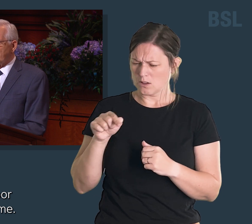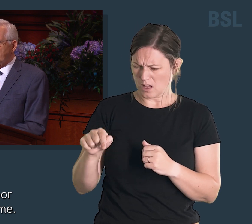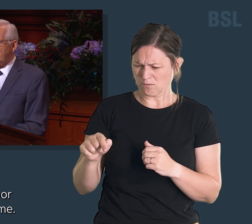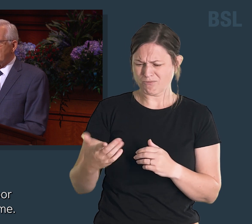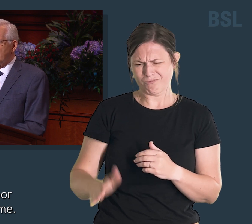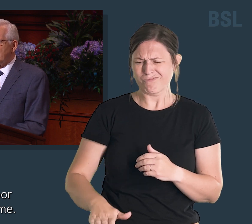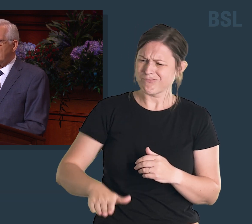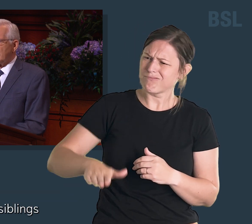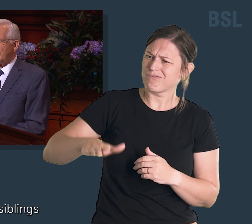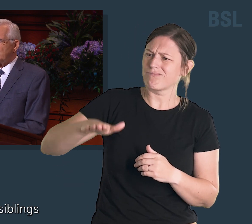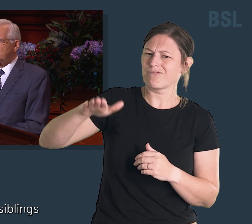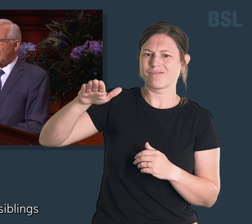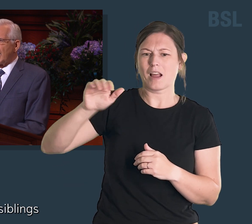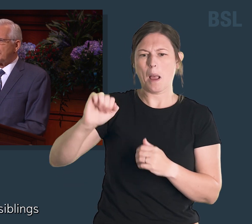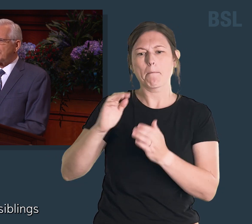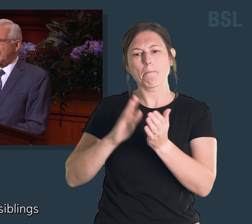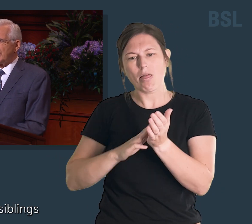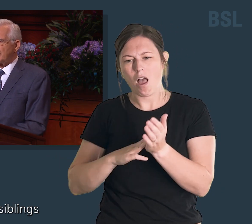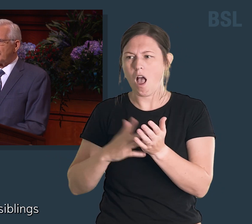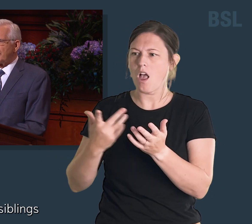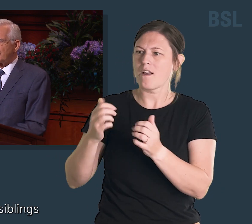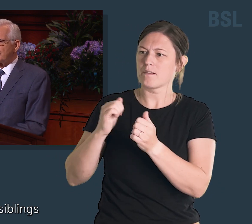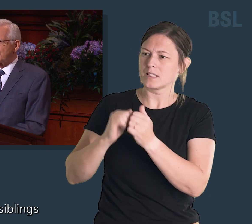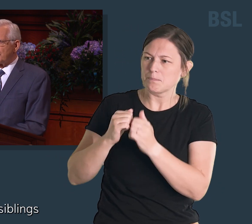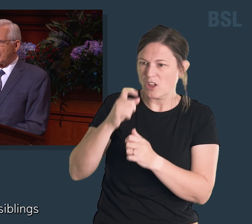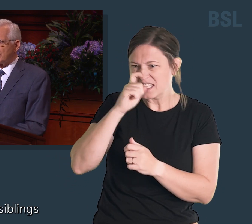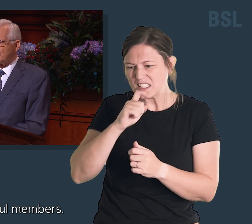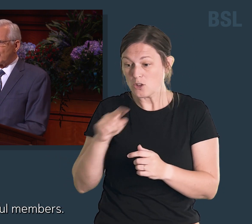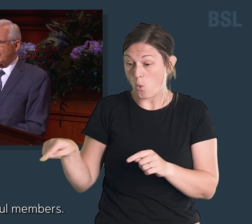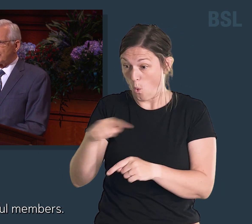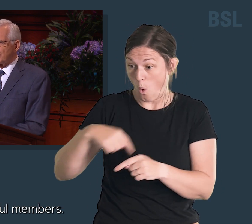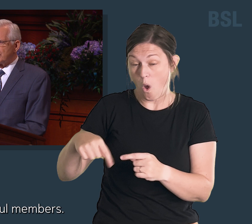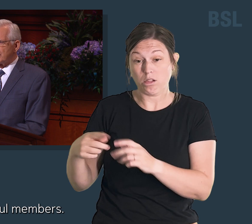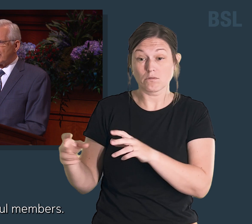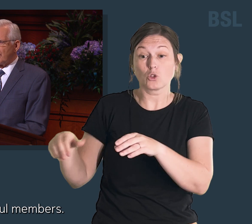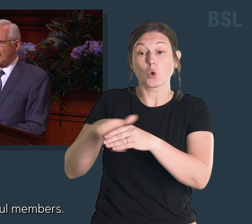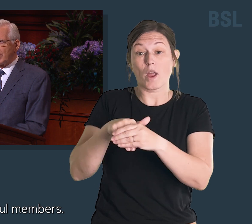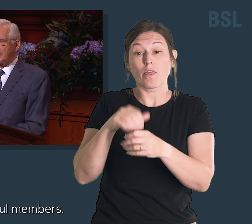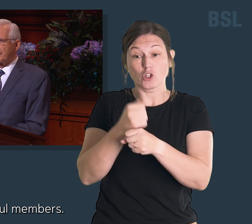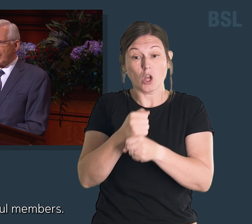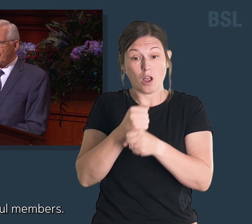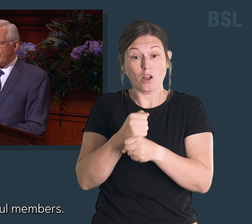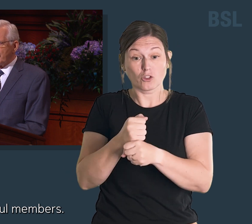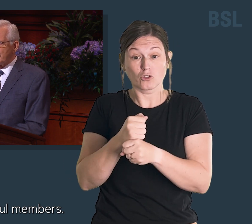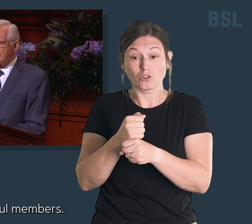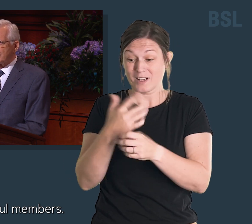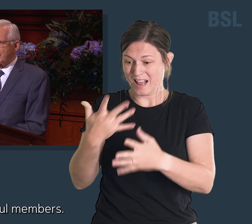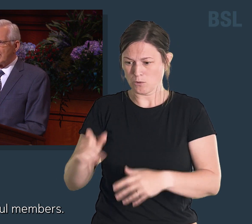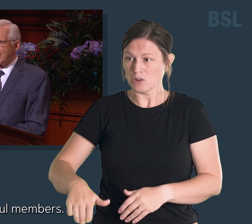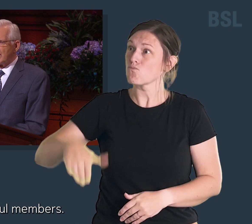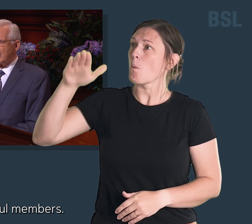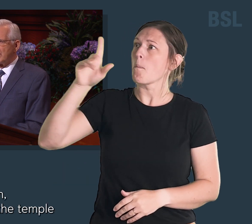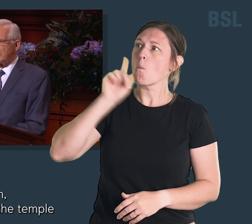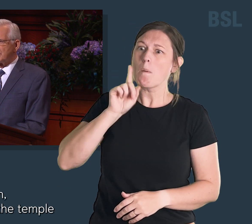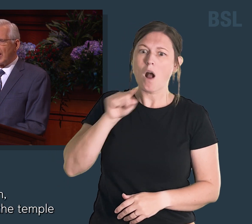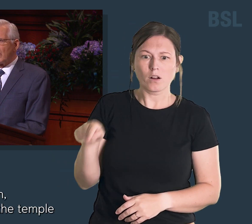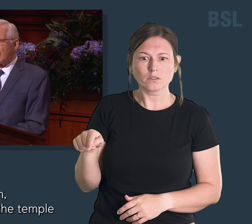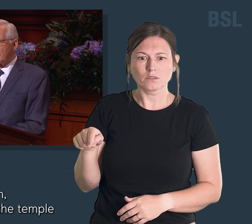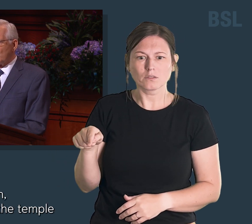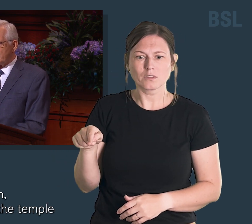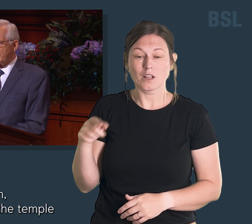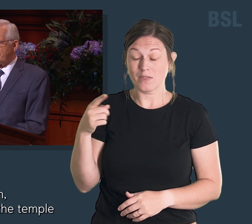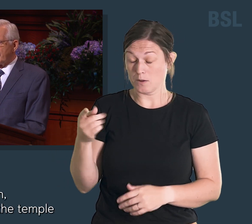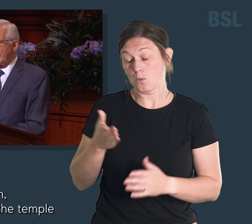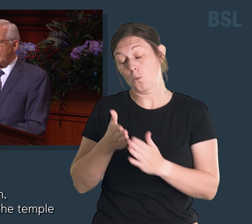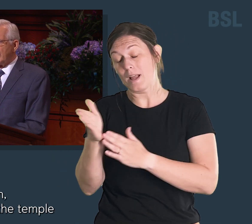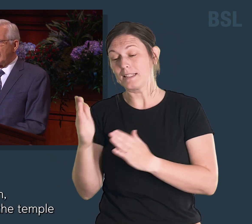her home. In due time, she and her mother and siblings joined the Church, and they remained faithful members. She is now a